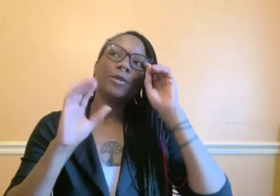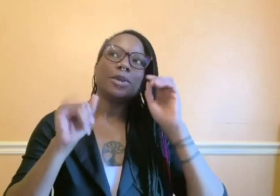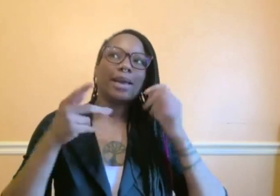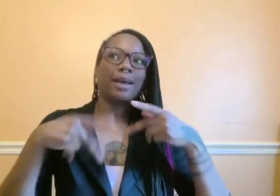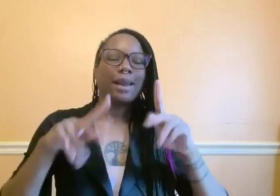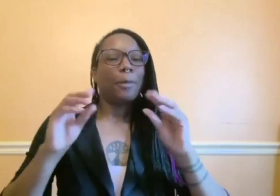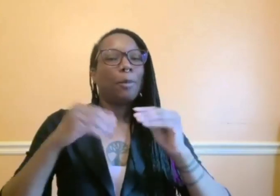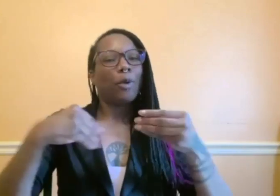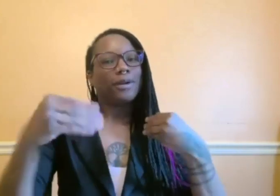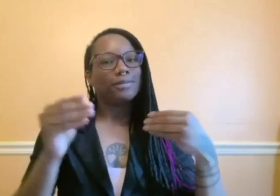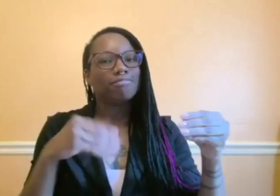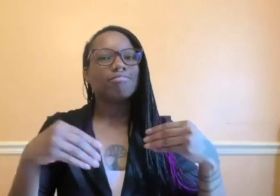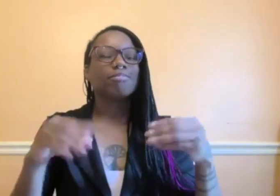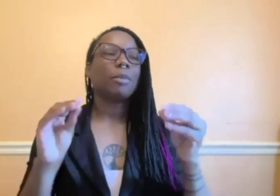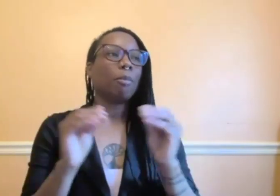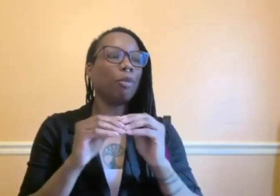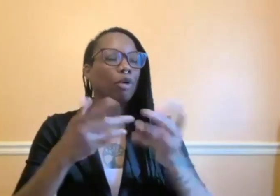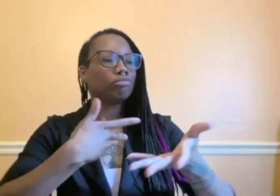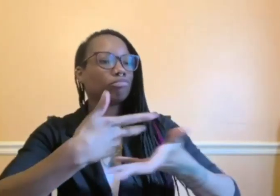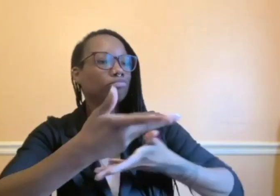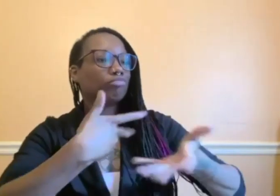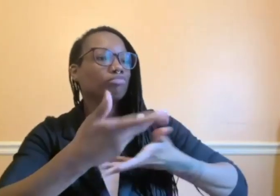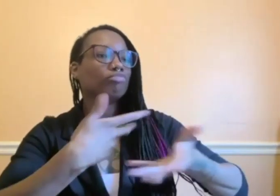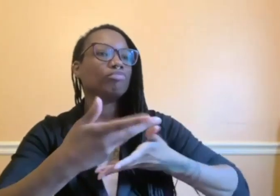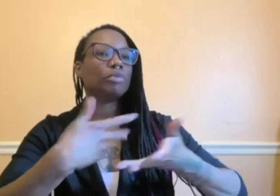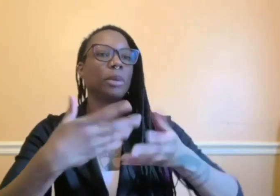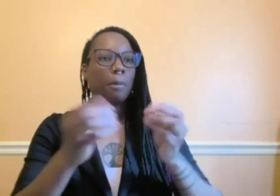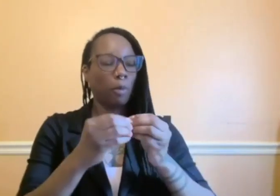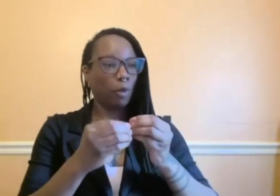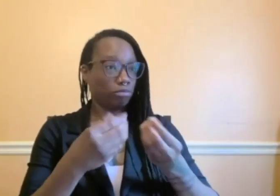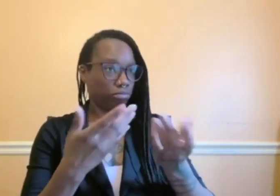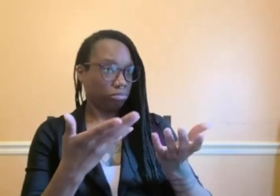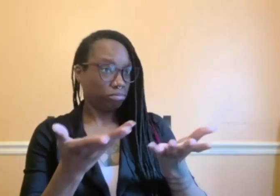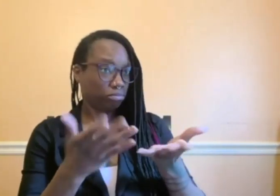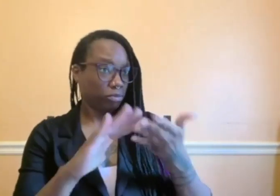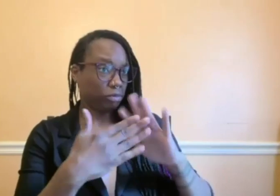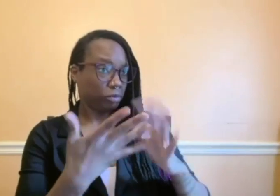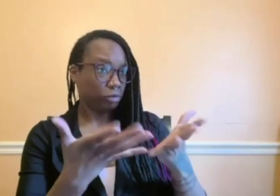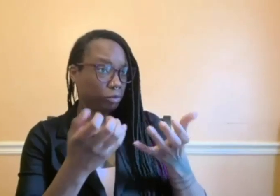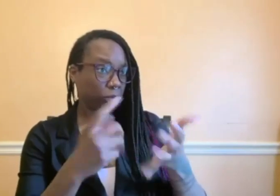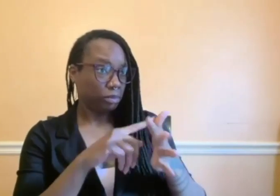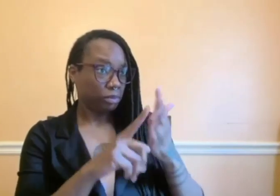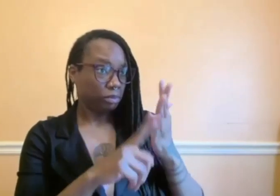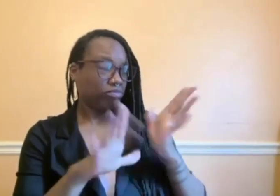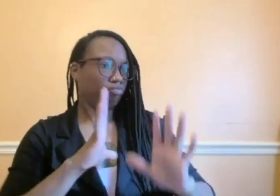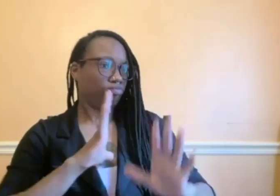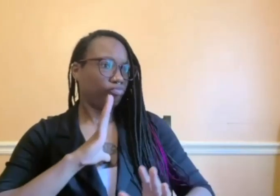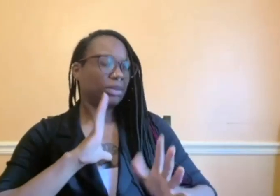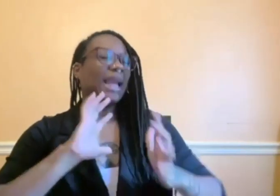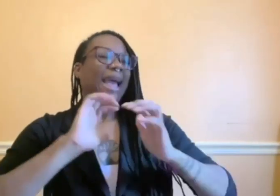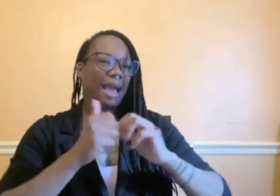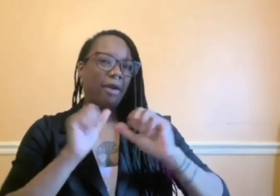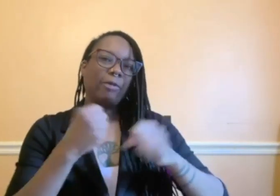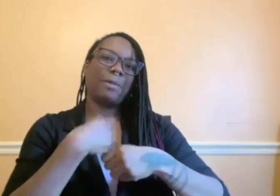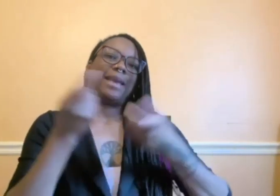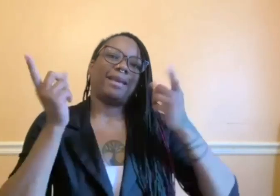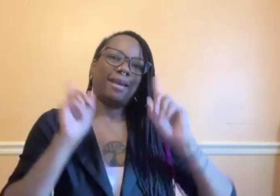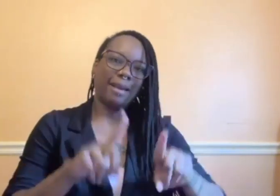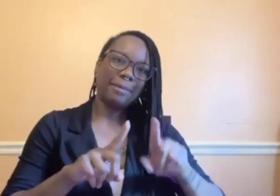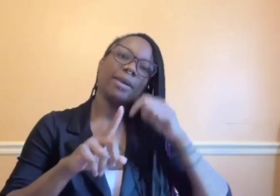have the institution looking at me, wanting me to do what they want to do. But as an independent researcher,